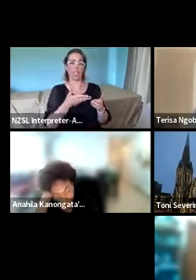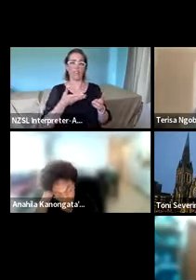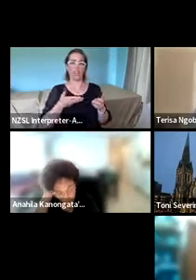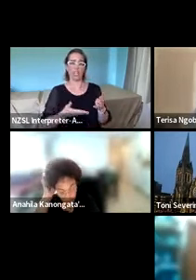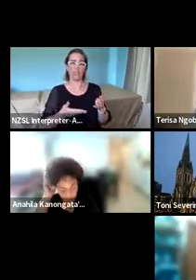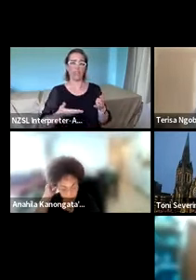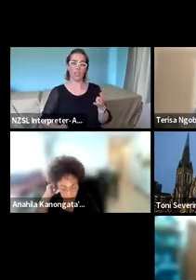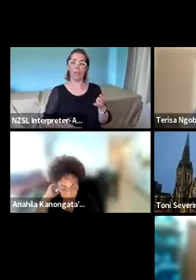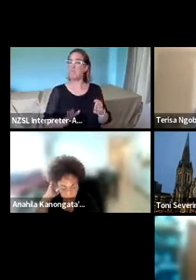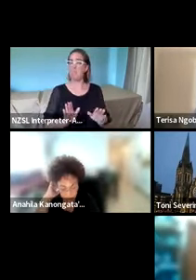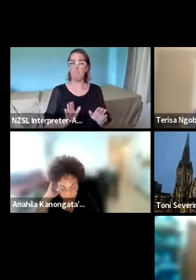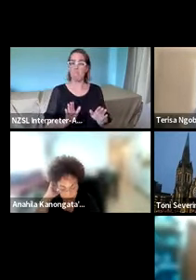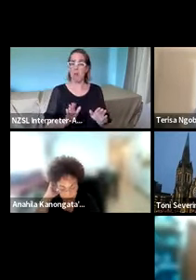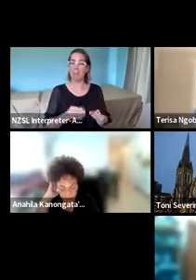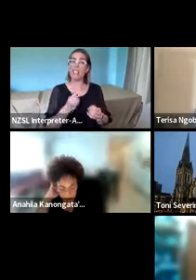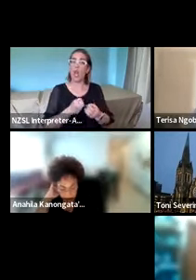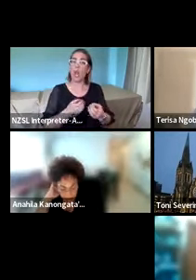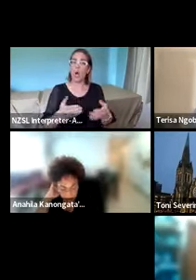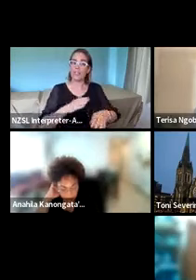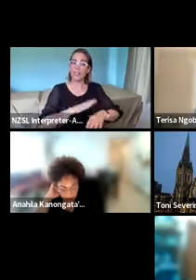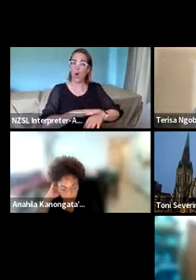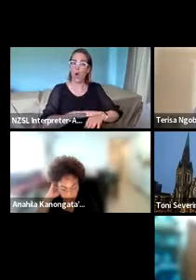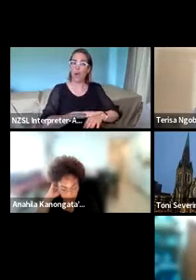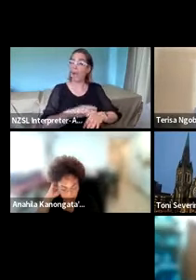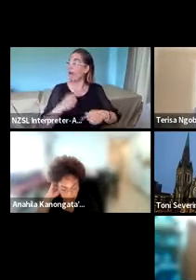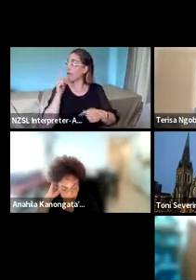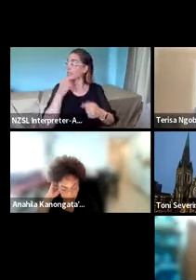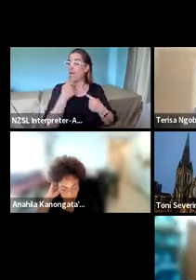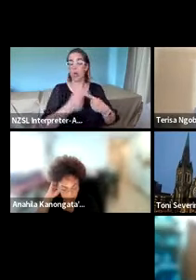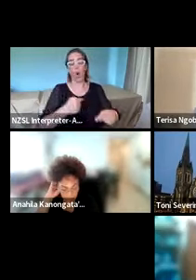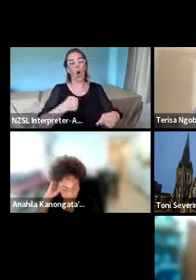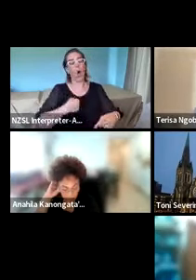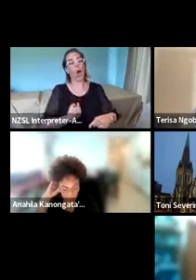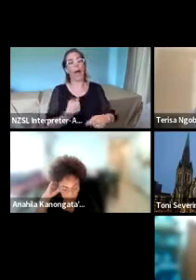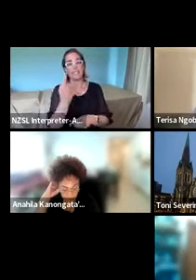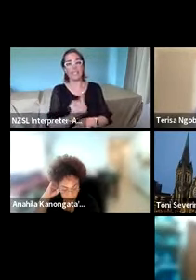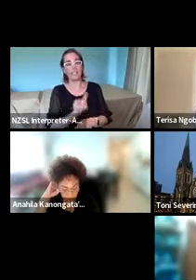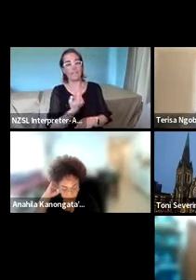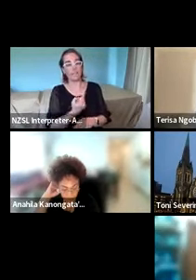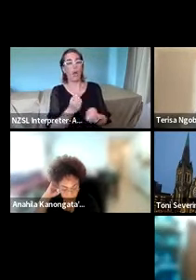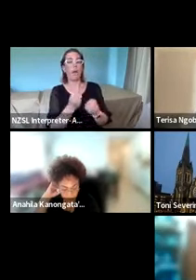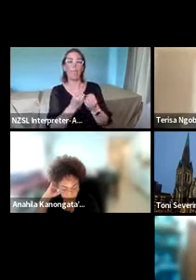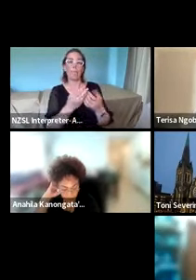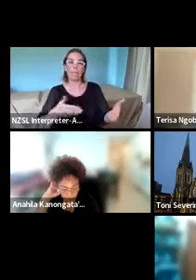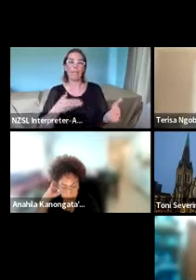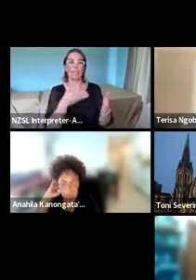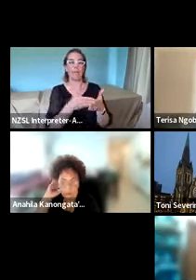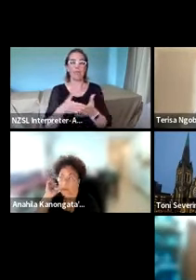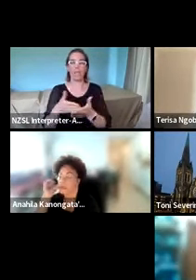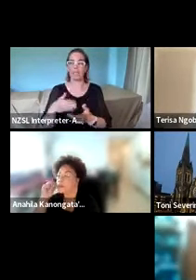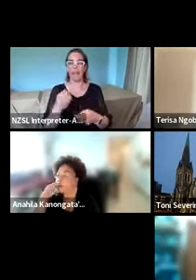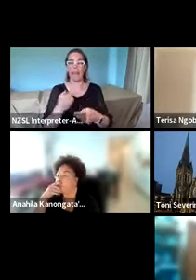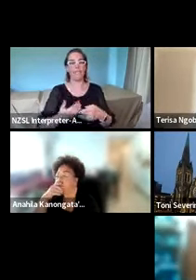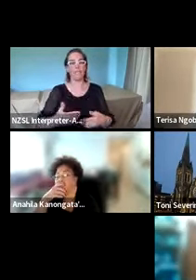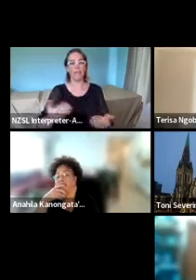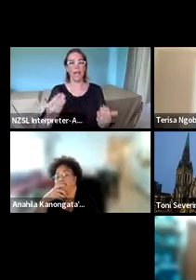a lot of time. I can tell you that I identify many different barriers every day to my